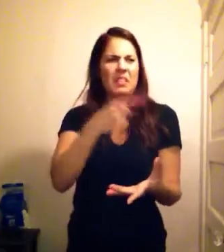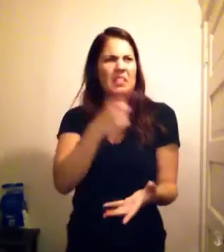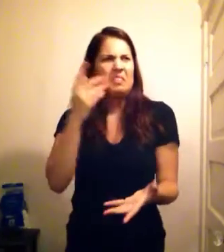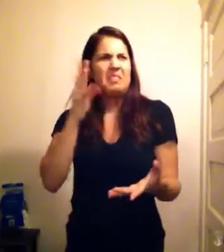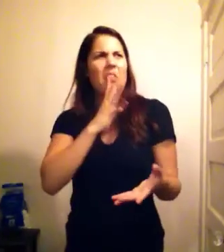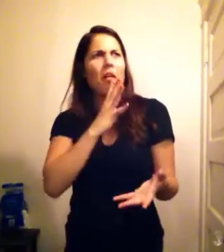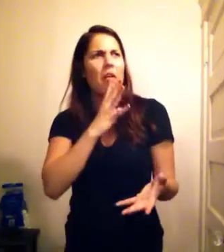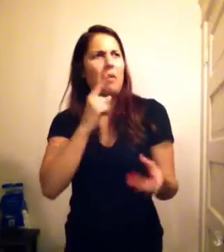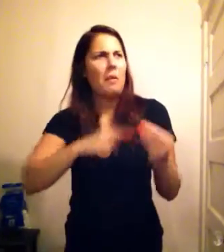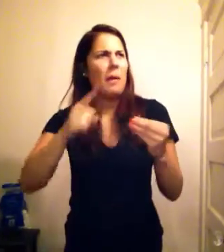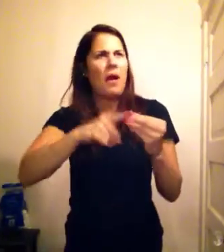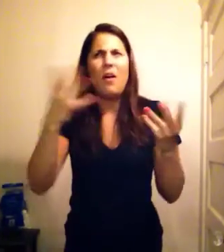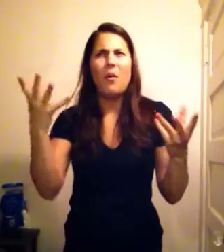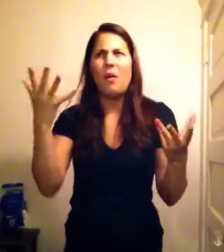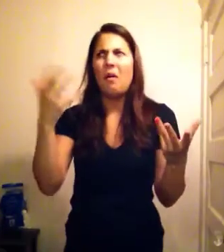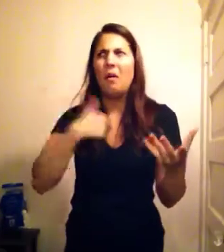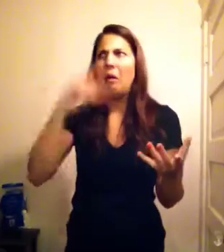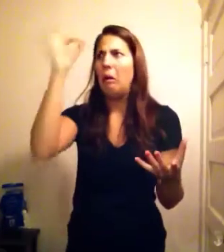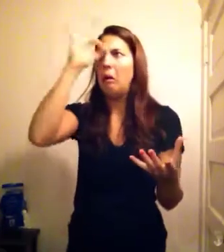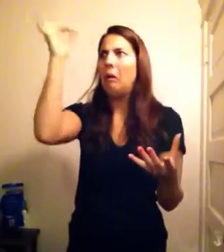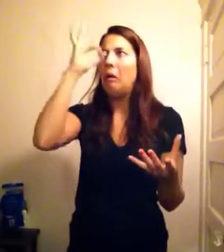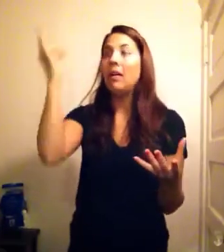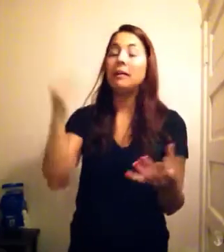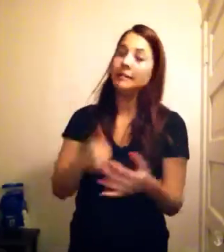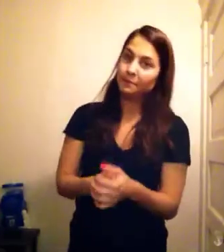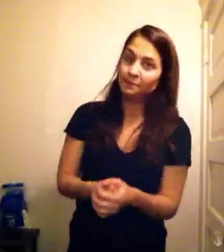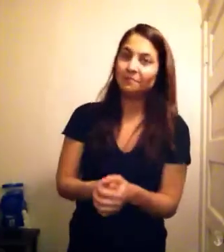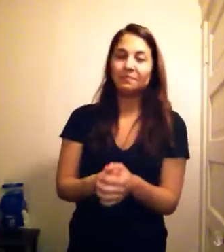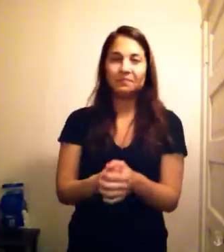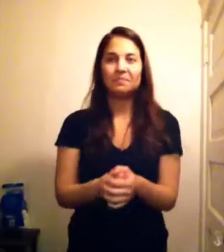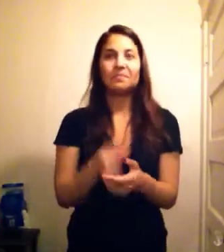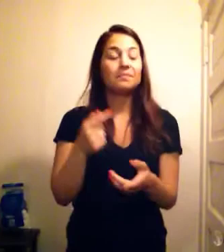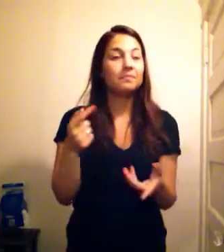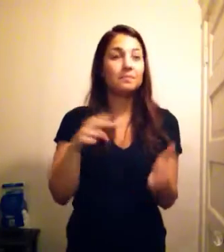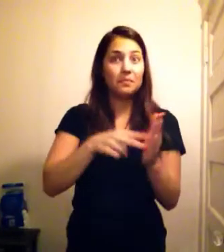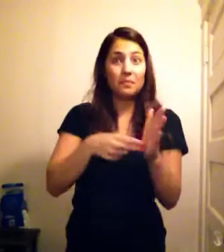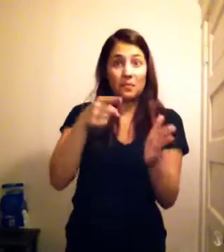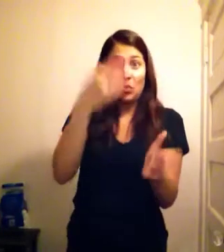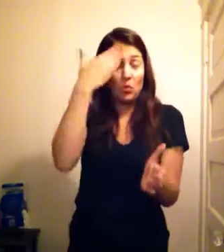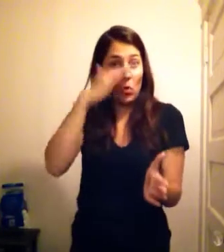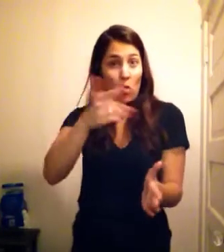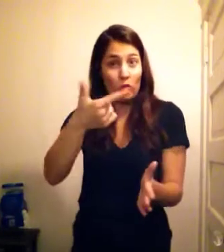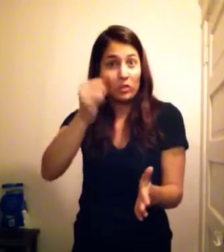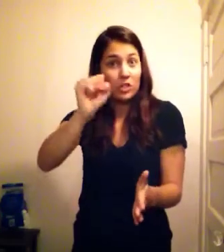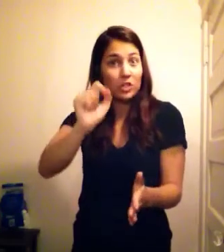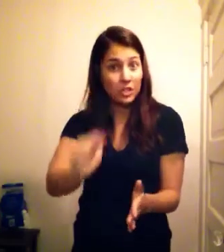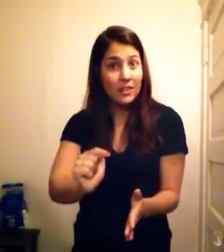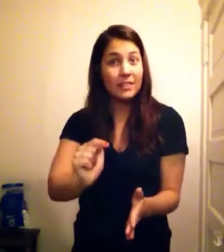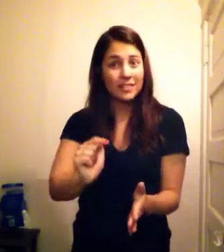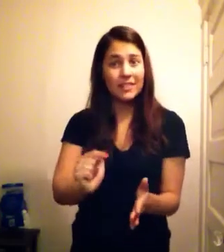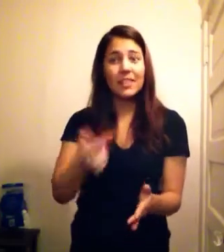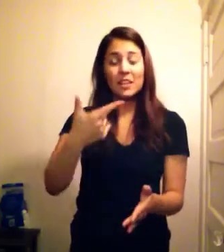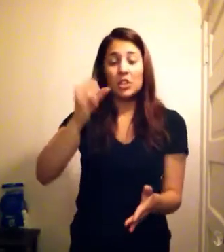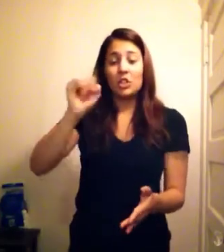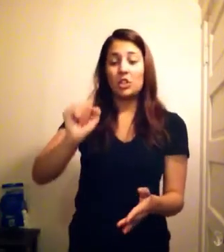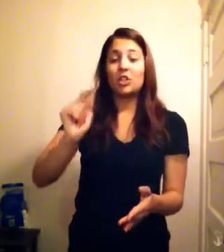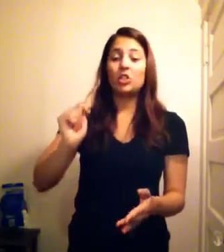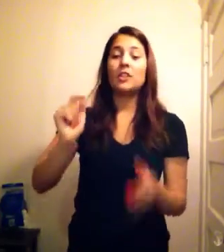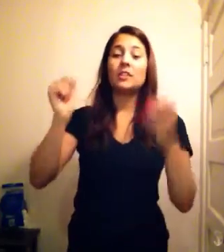mind is having with the author, increasing your reading efficiency and reading comprehension significantly. There really is